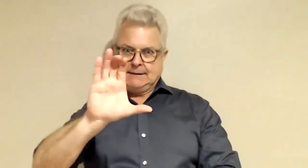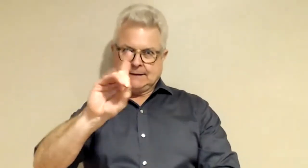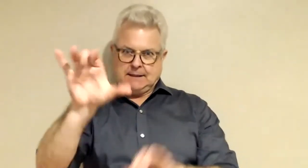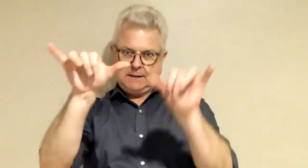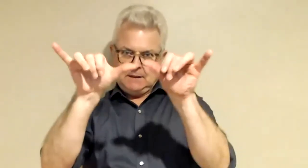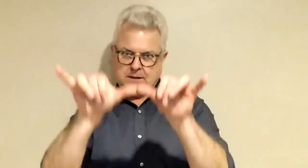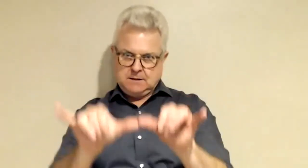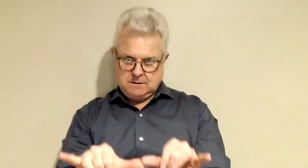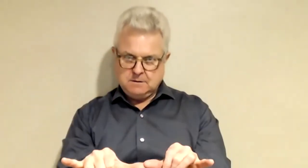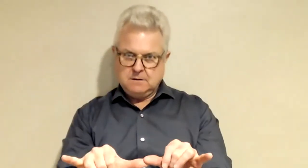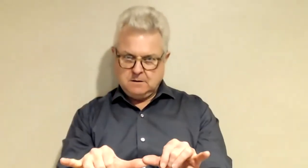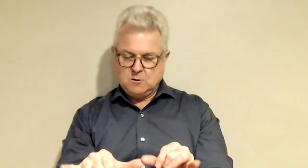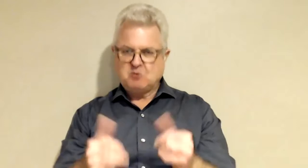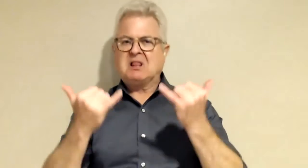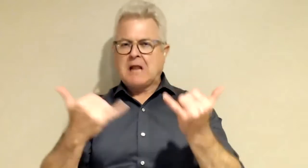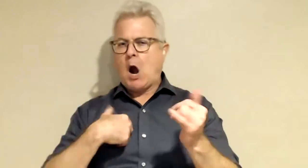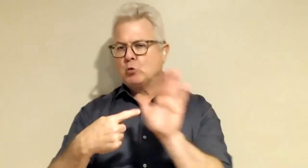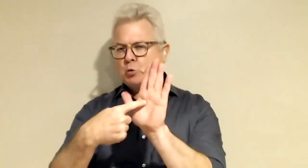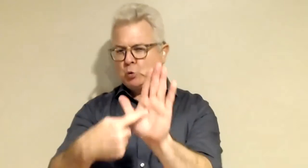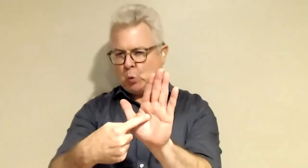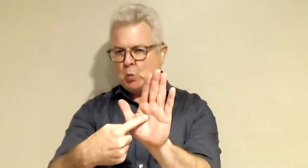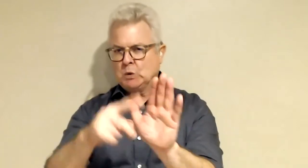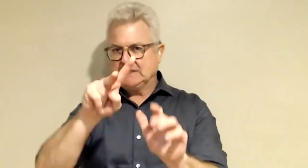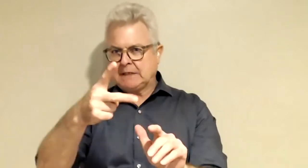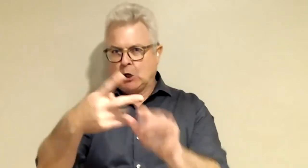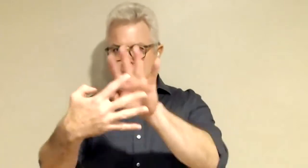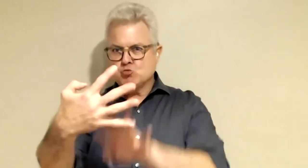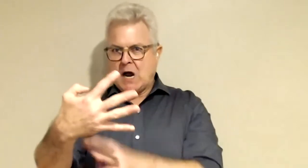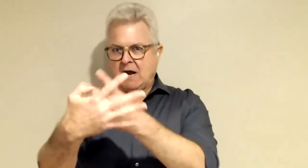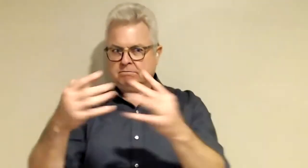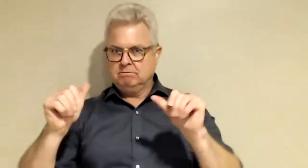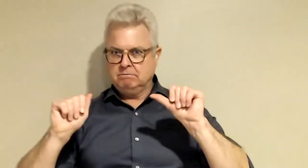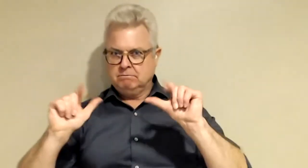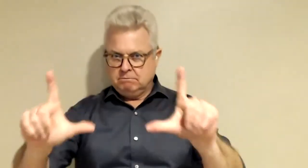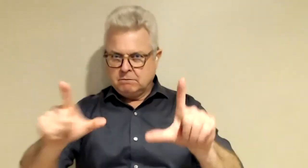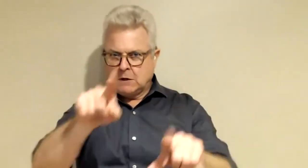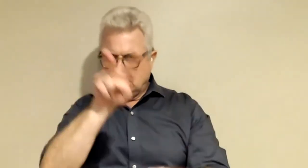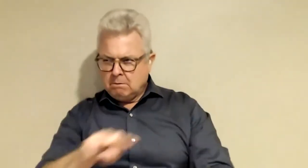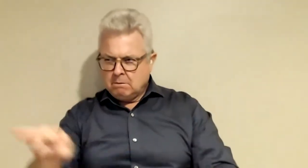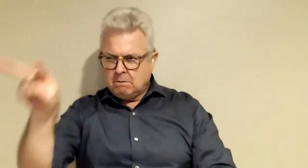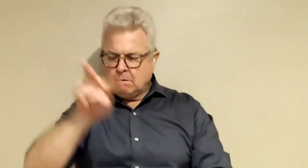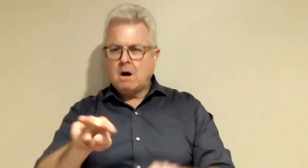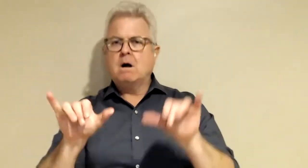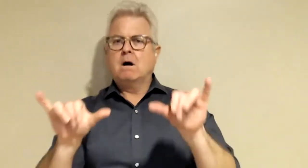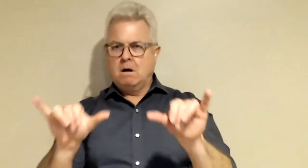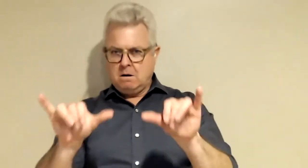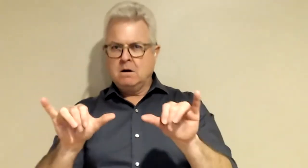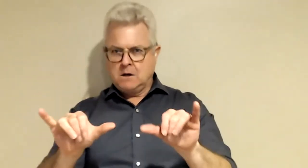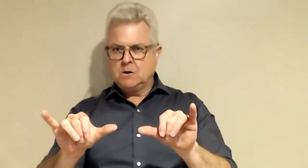good. So these are the CDC guidelines that we are using. So let me show you the second graph so that you can get a